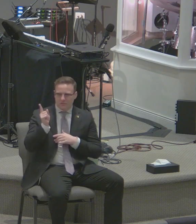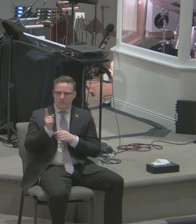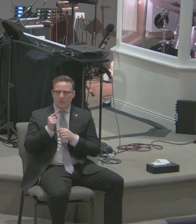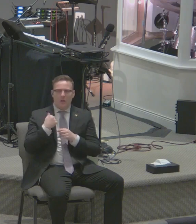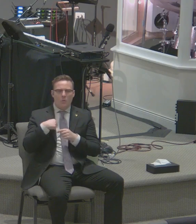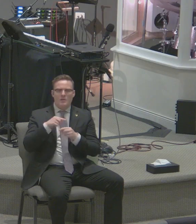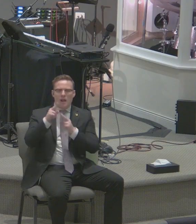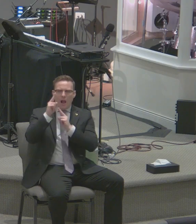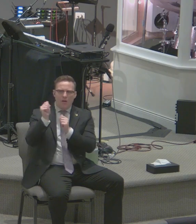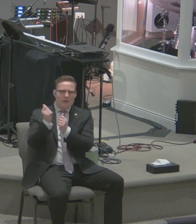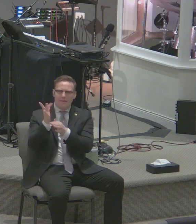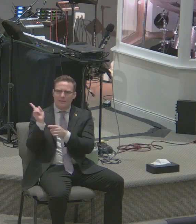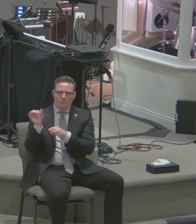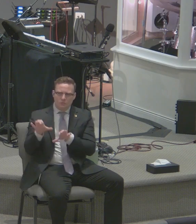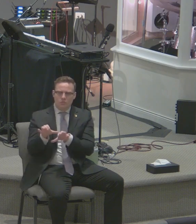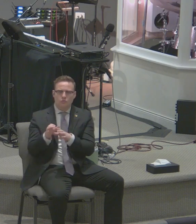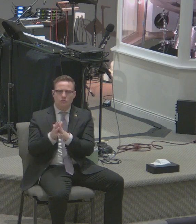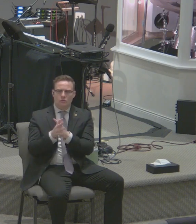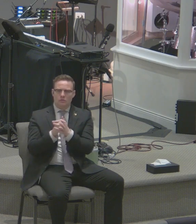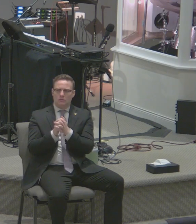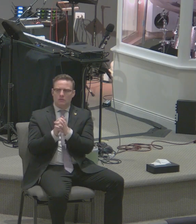We honor everything that you do.